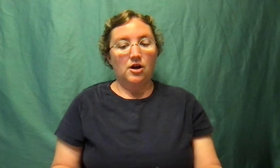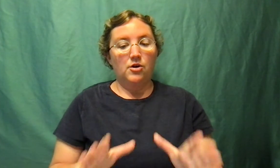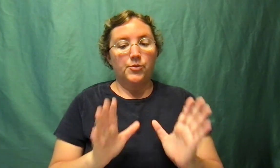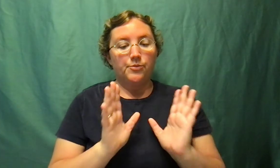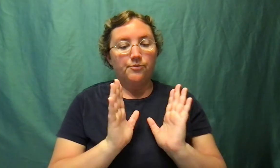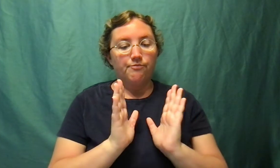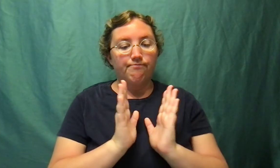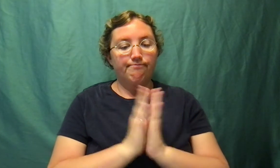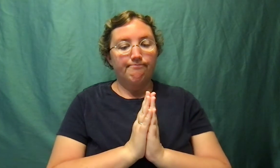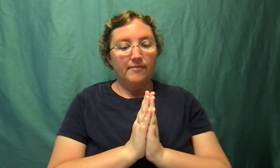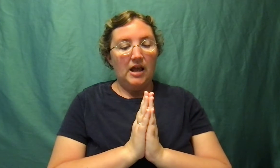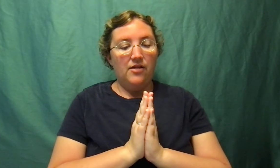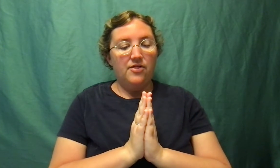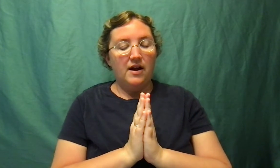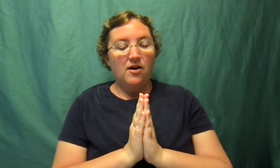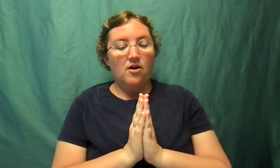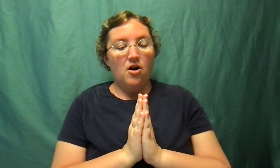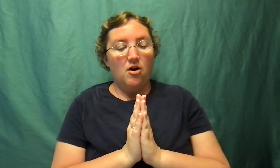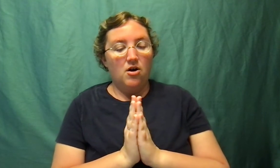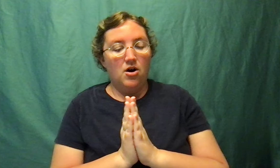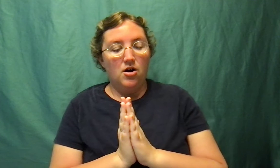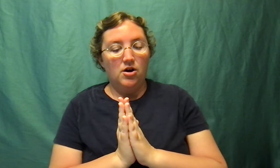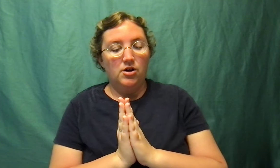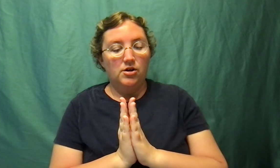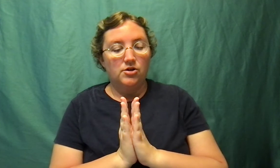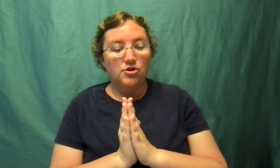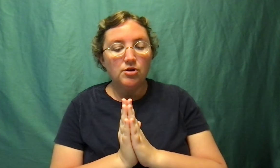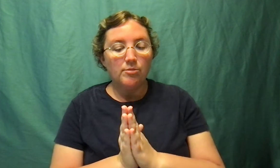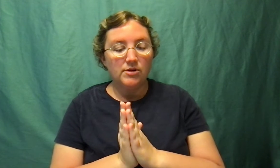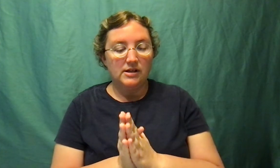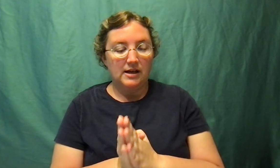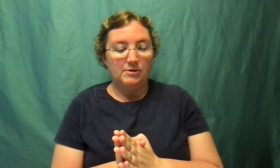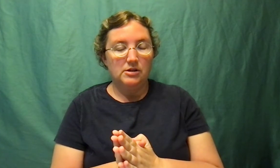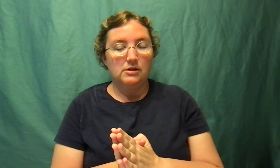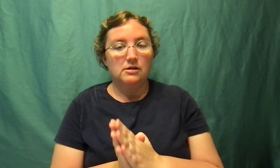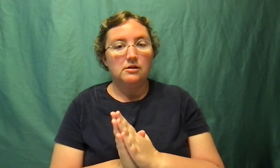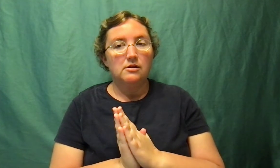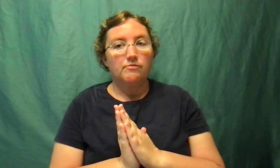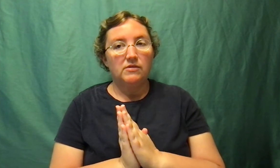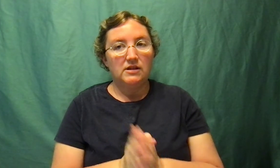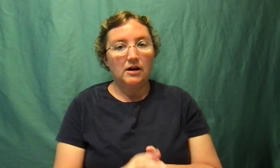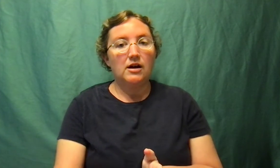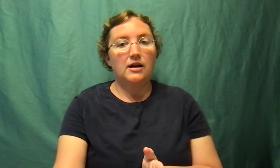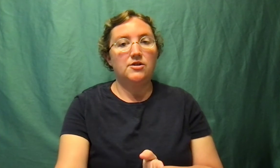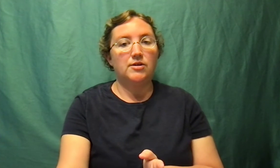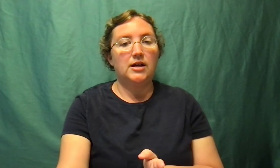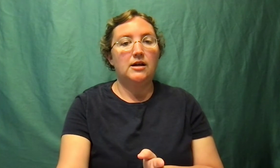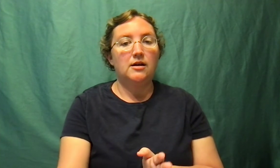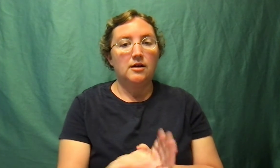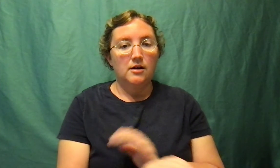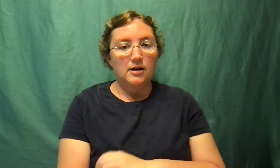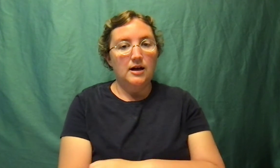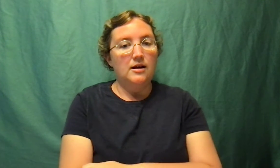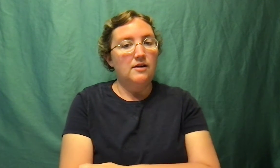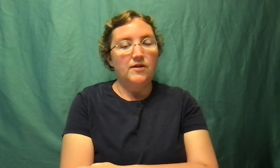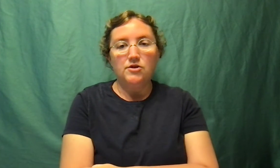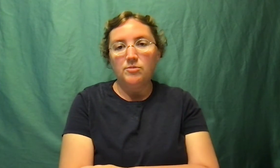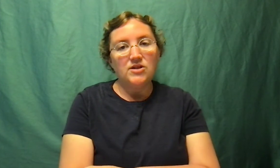So there are 2 numbered exceptions. They're kind of tricky. Again, if they're too much for